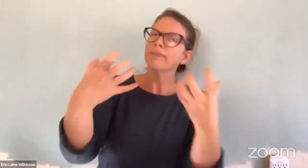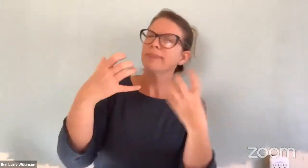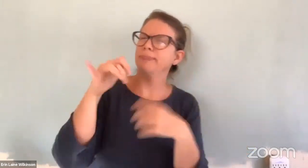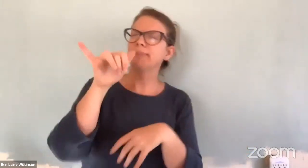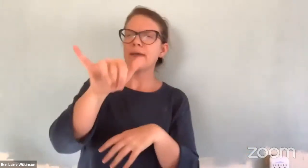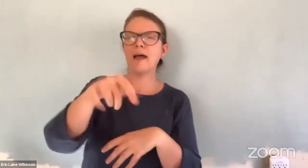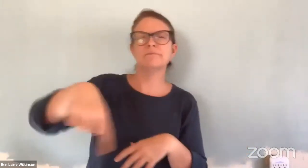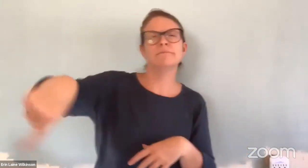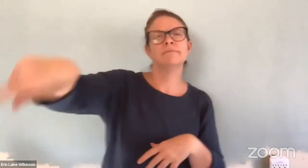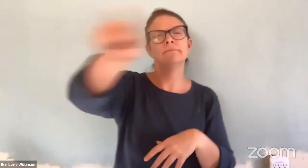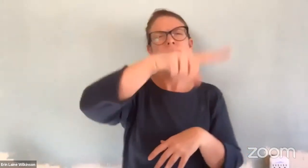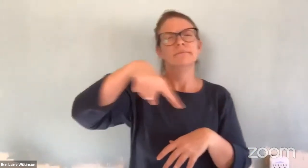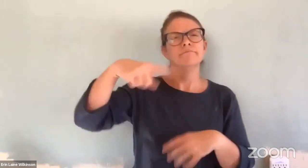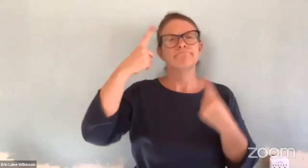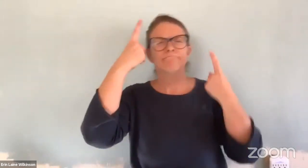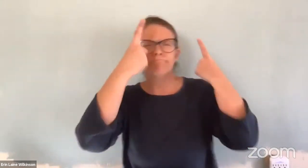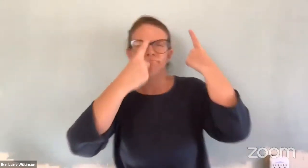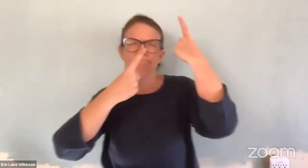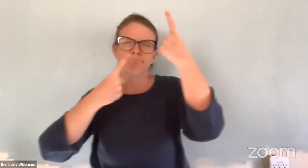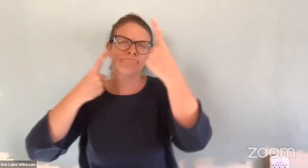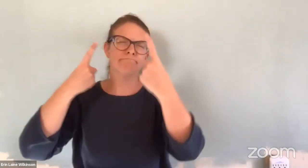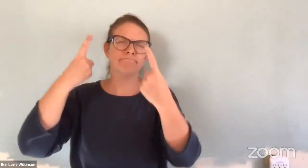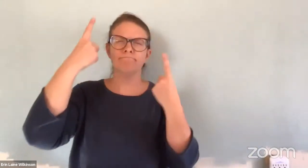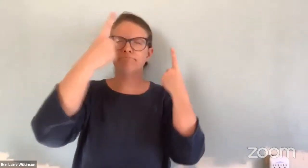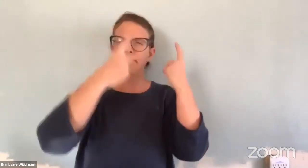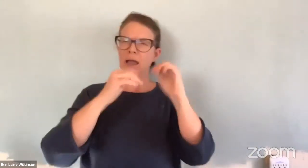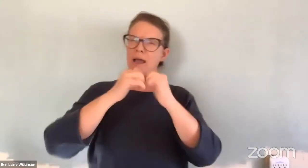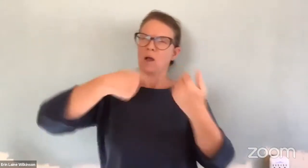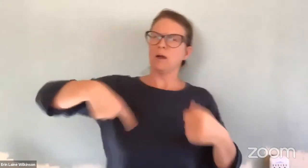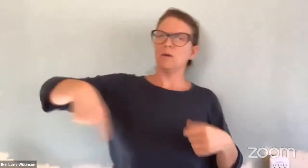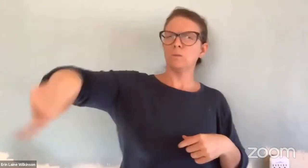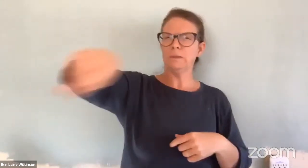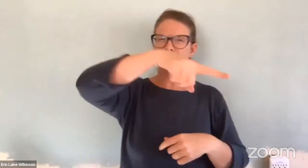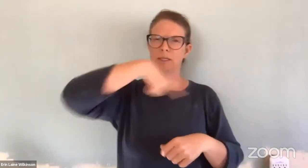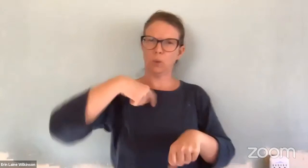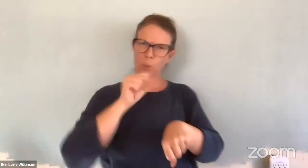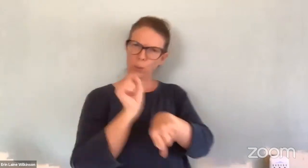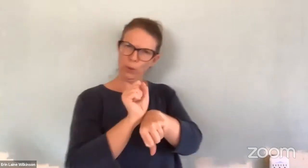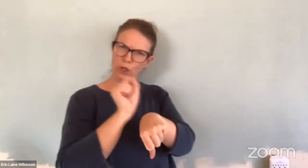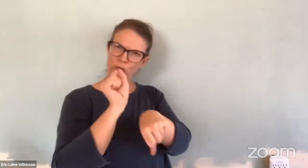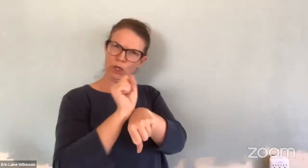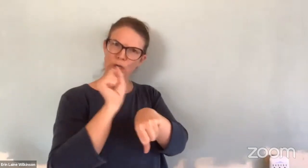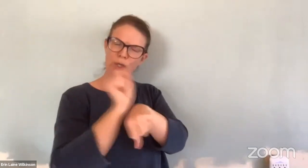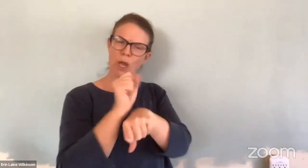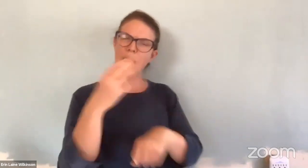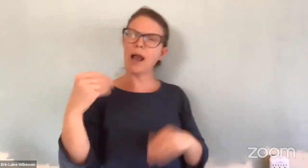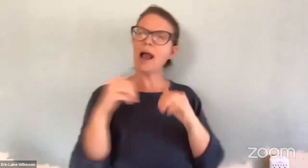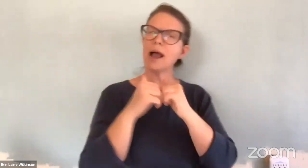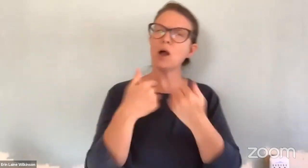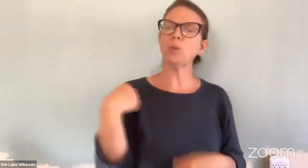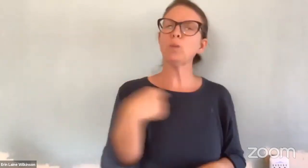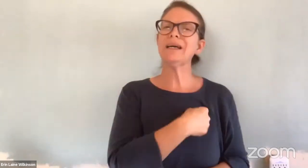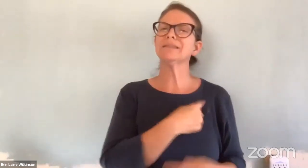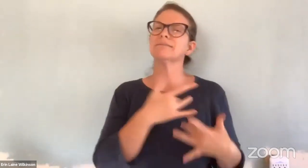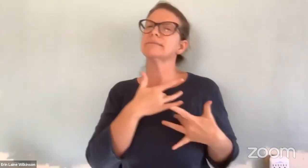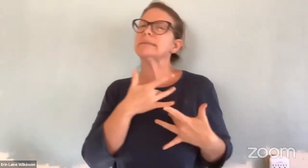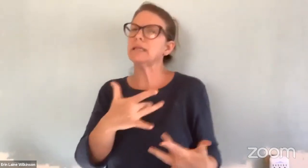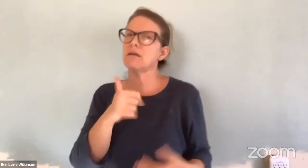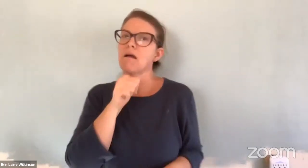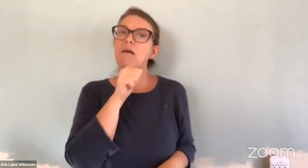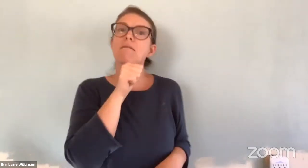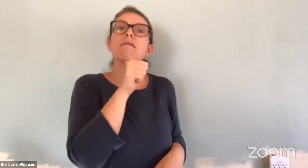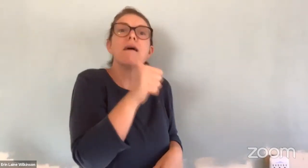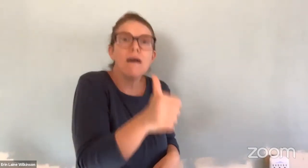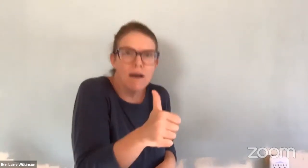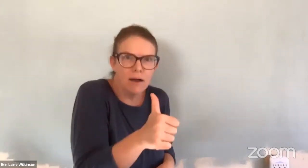be stable? Language must also be changing. So these are just ideas that I'm hoping we can all think about, and I'm hoping you'll think about when